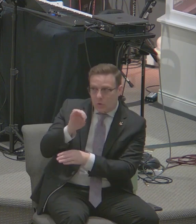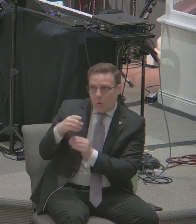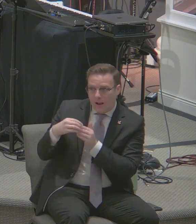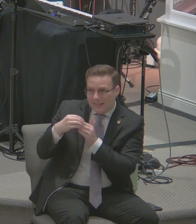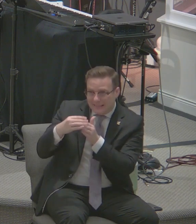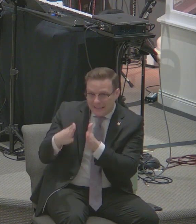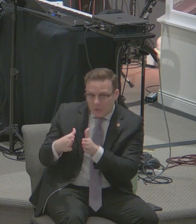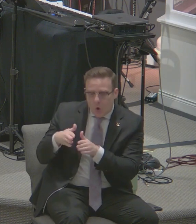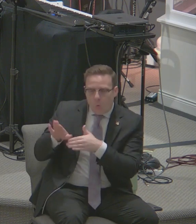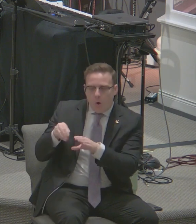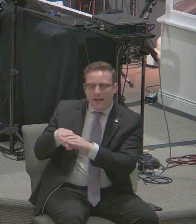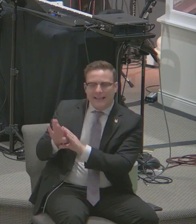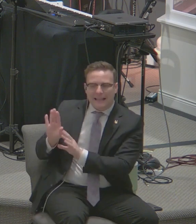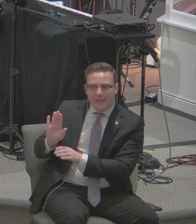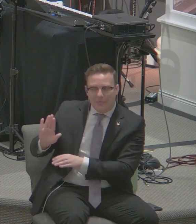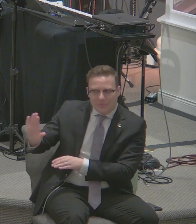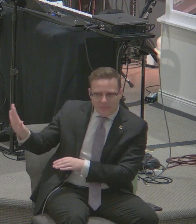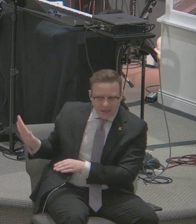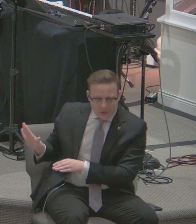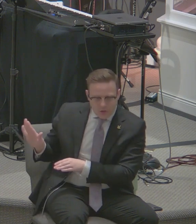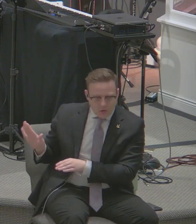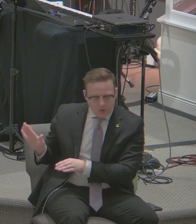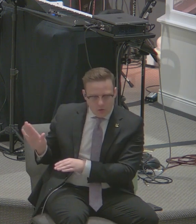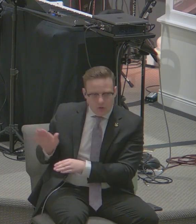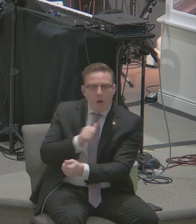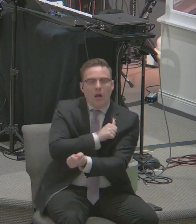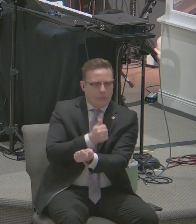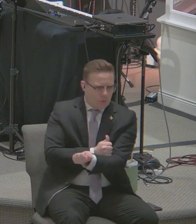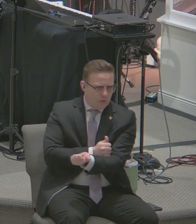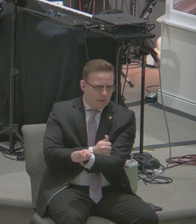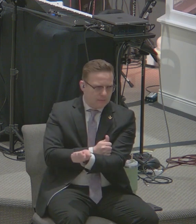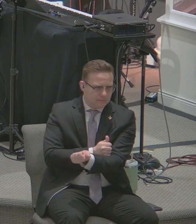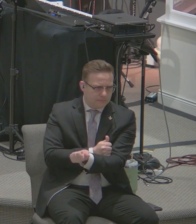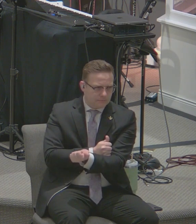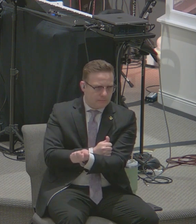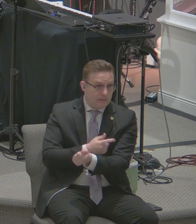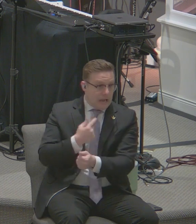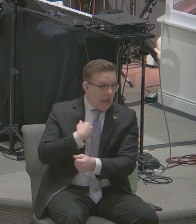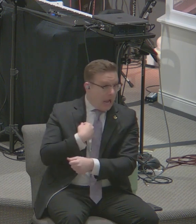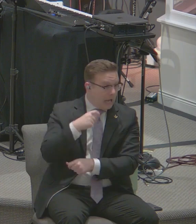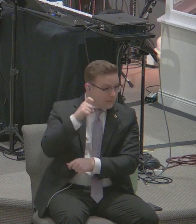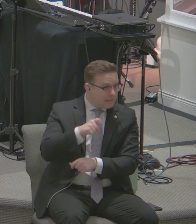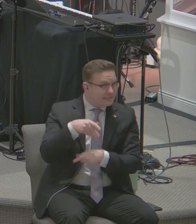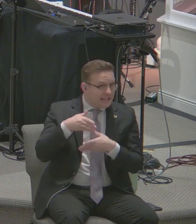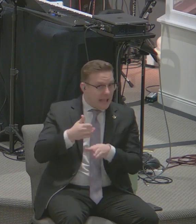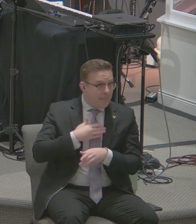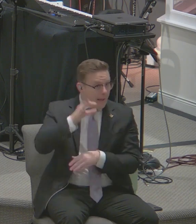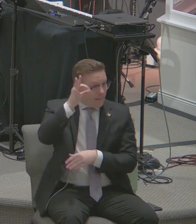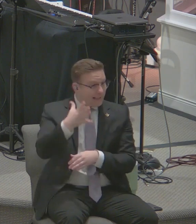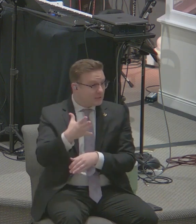I have to let my pastor me.